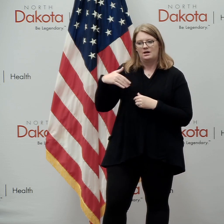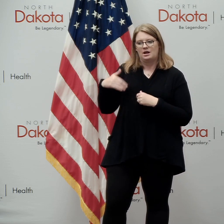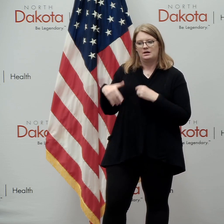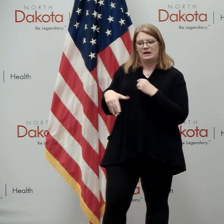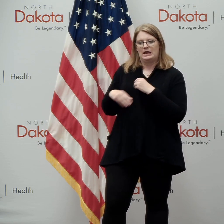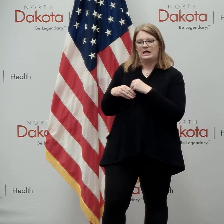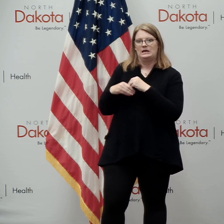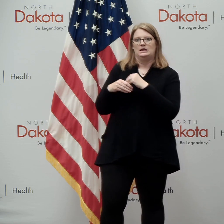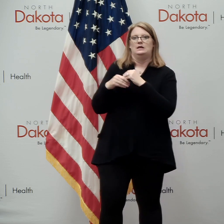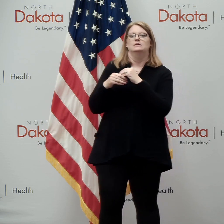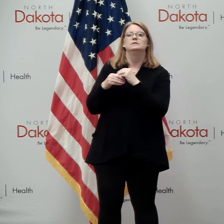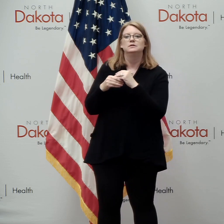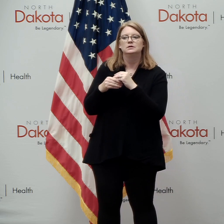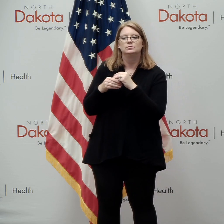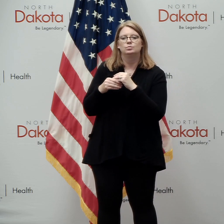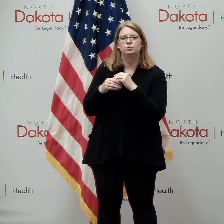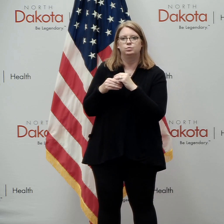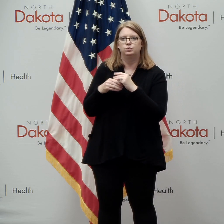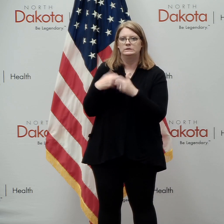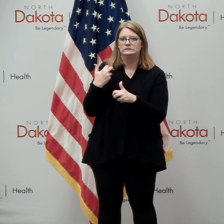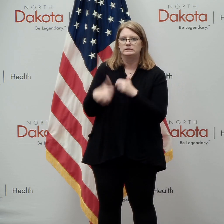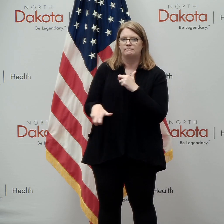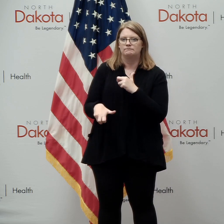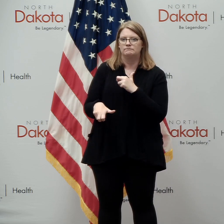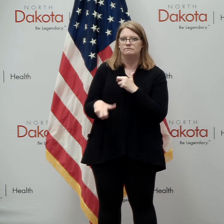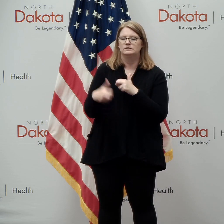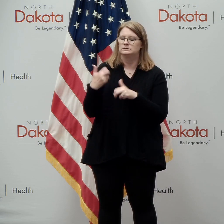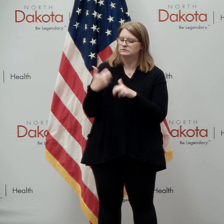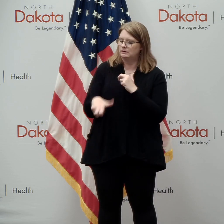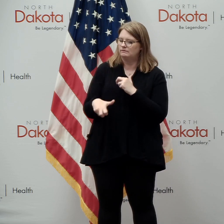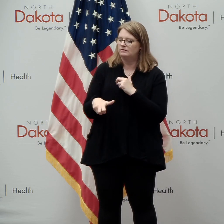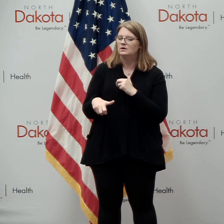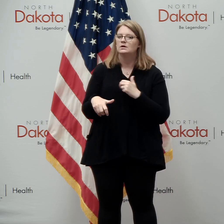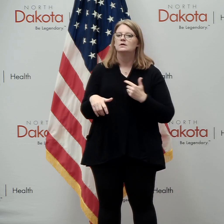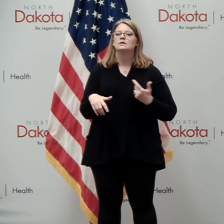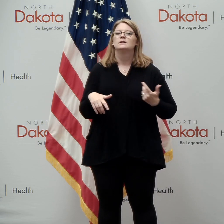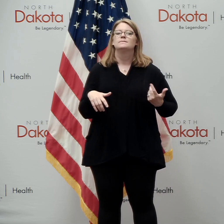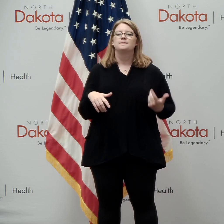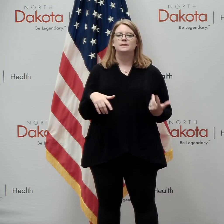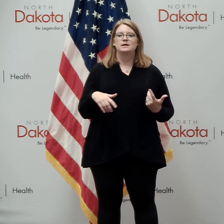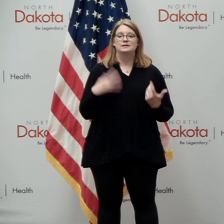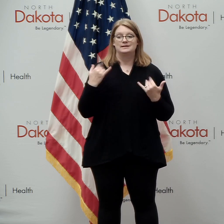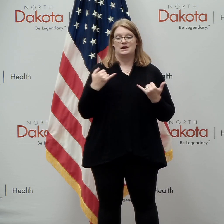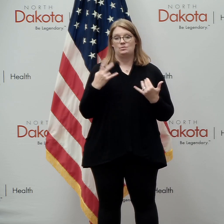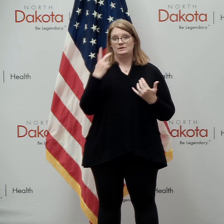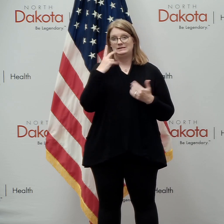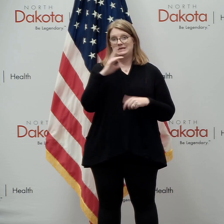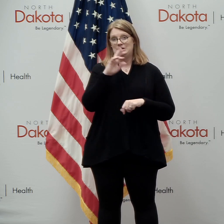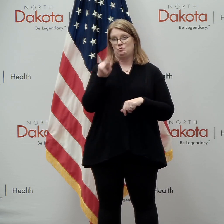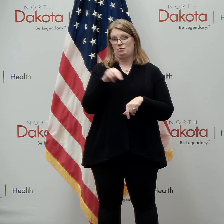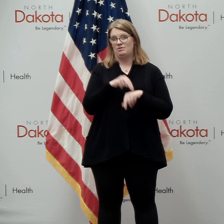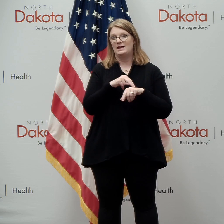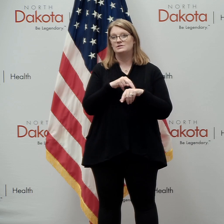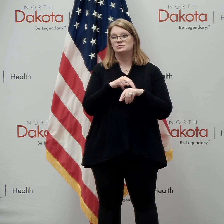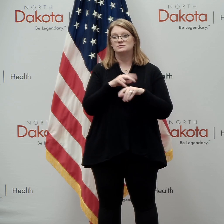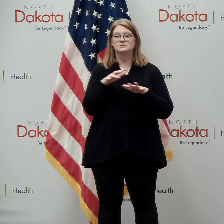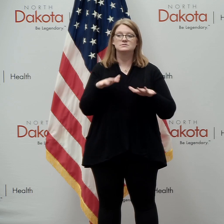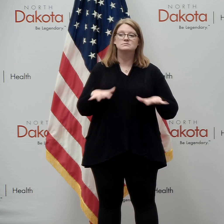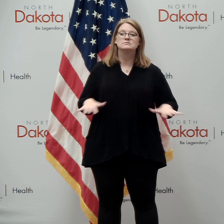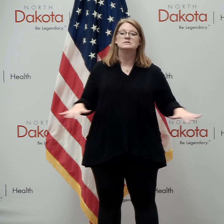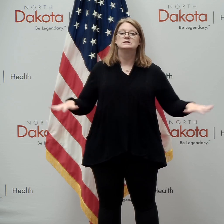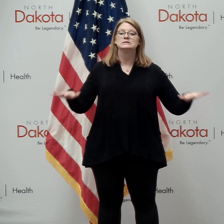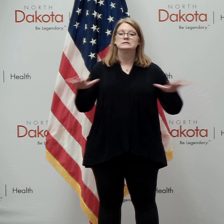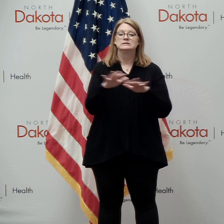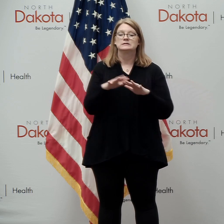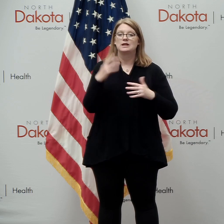clientele, hadn't built up your customers, this would be a tough time to do that. So I think that we're going to see when we look at the data nationally and with North Dakota that the restaurant business